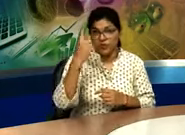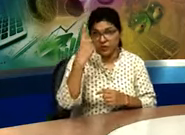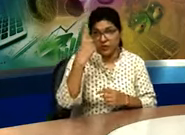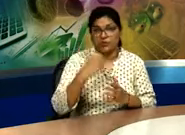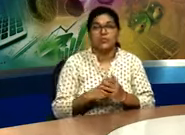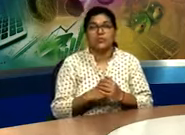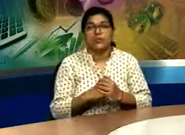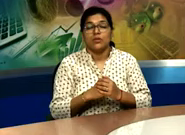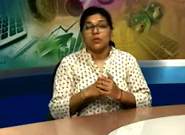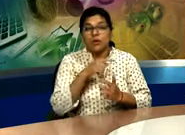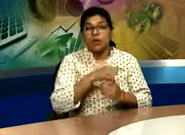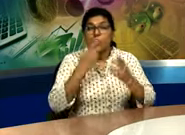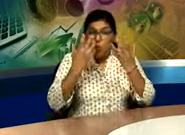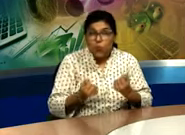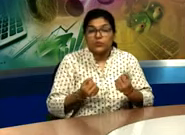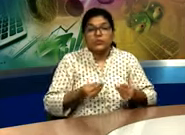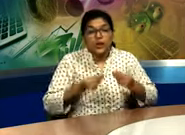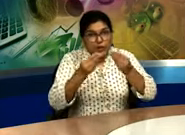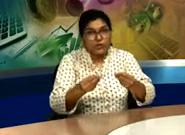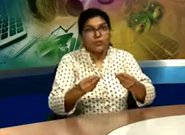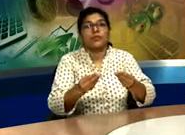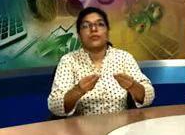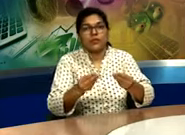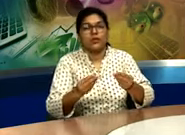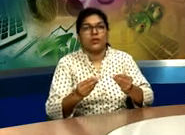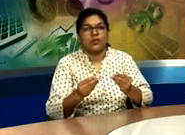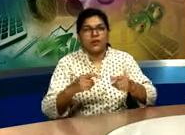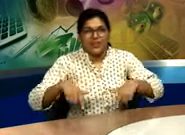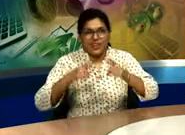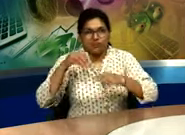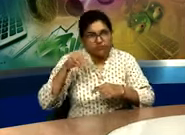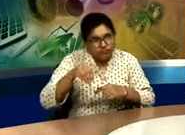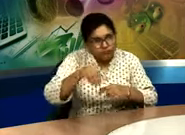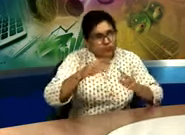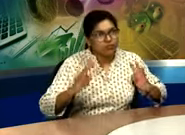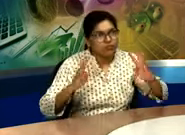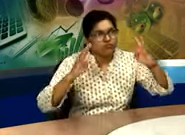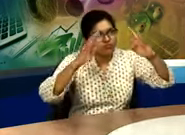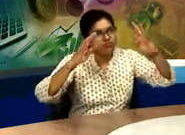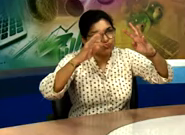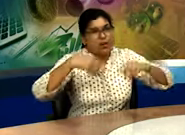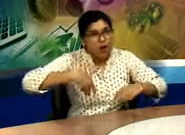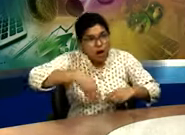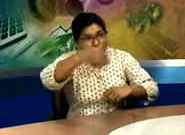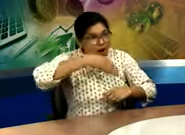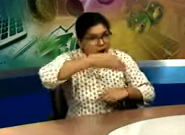mainly three things which you can see on the screen. The first important benefit was it provided a